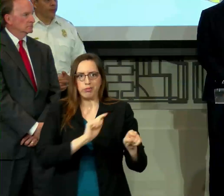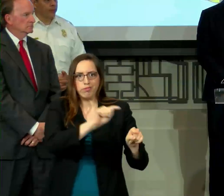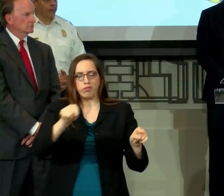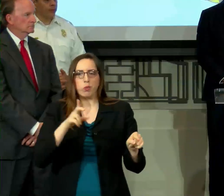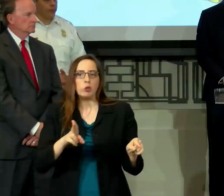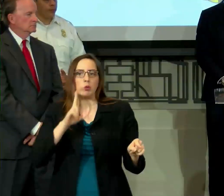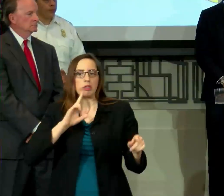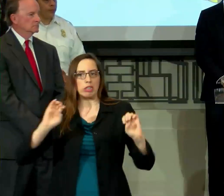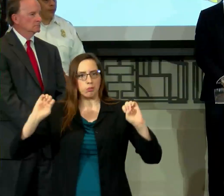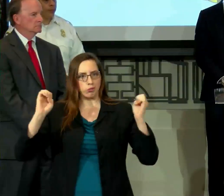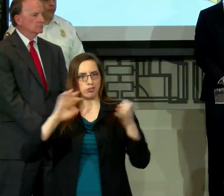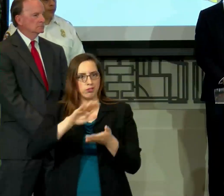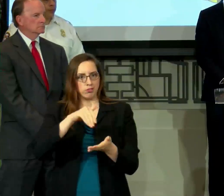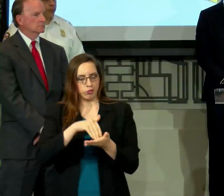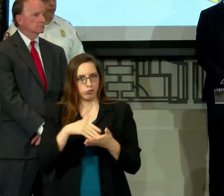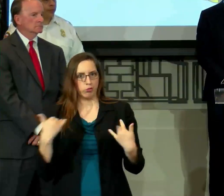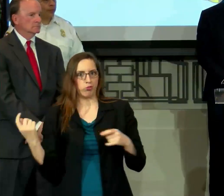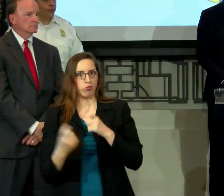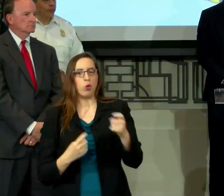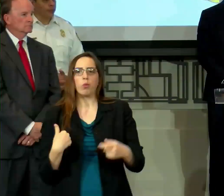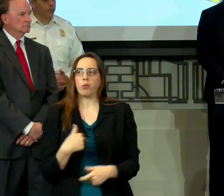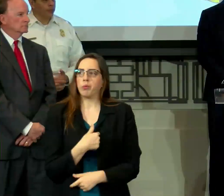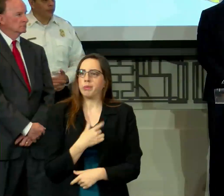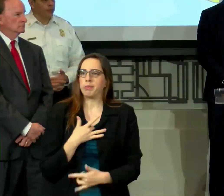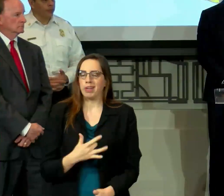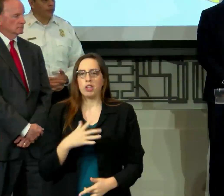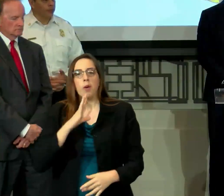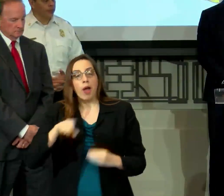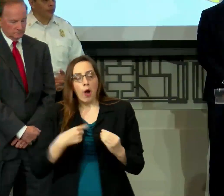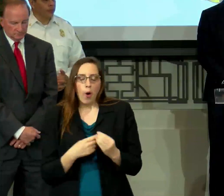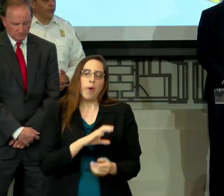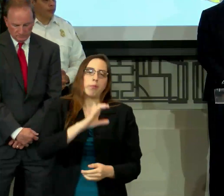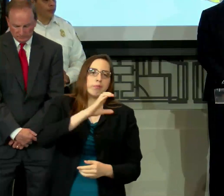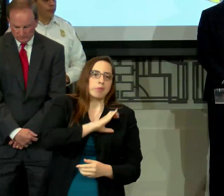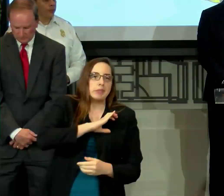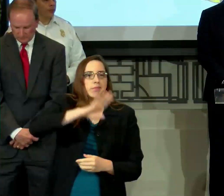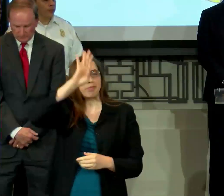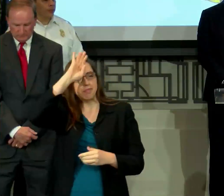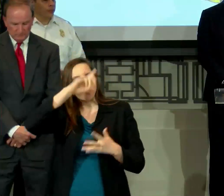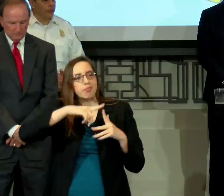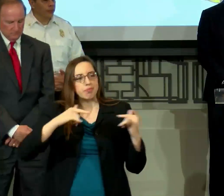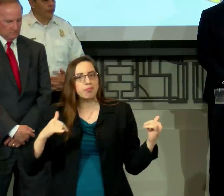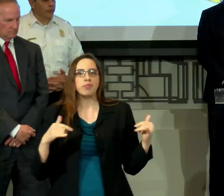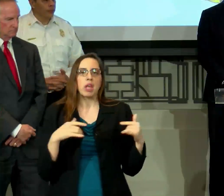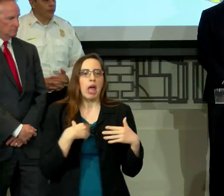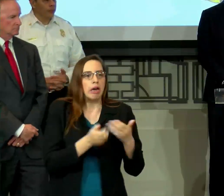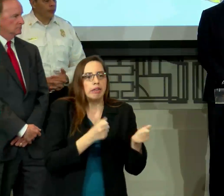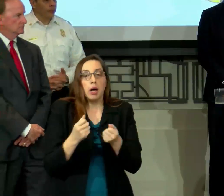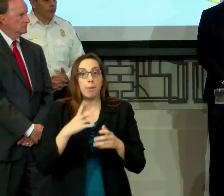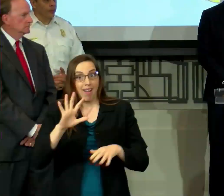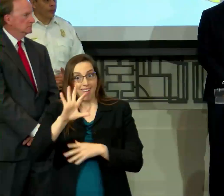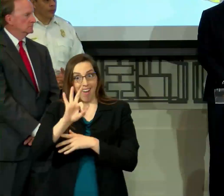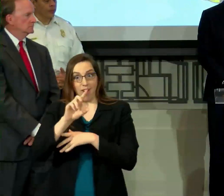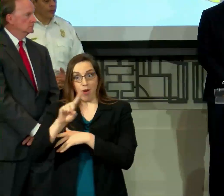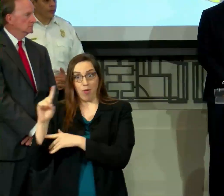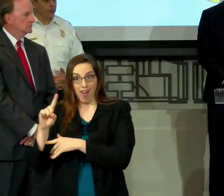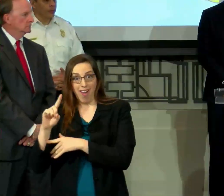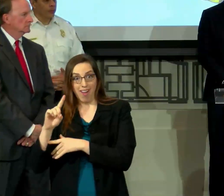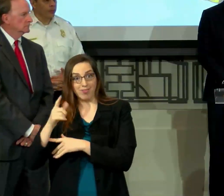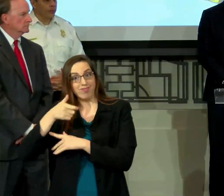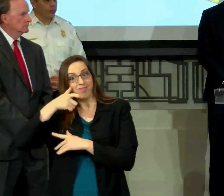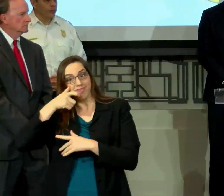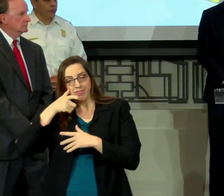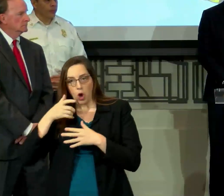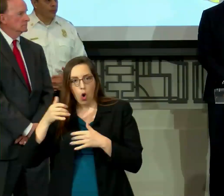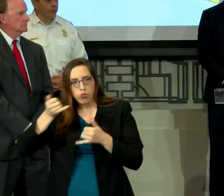Houston Emergency Center. So we're always talking about the first responders, but the employees of the Houston Emergency Center, the 911 telecommunicators,